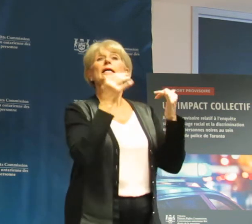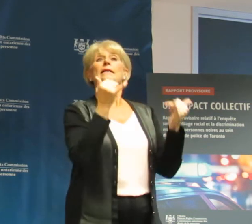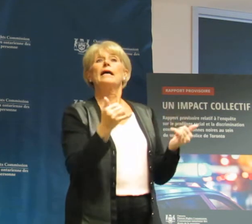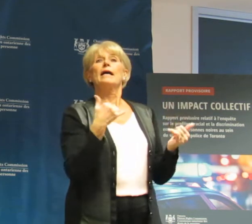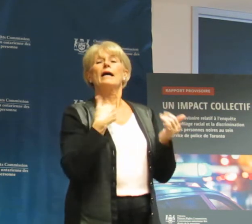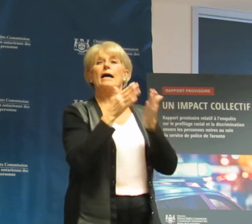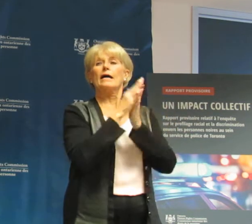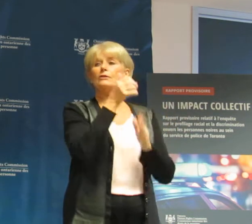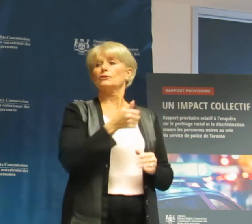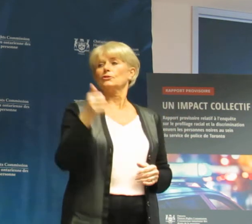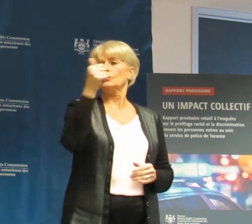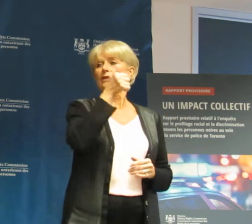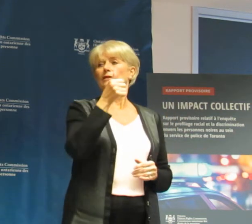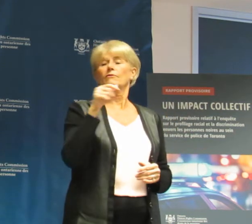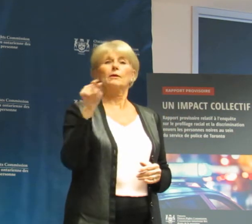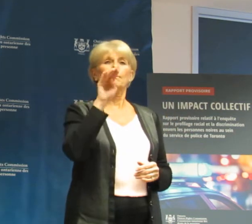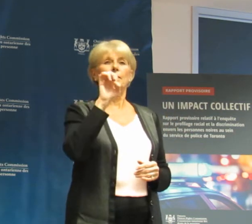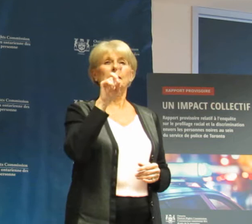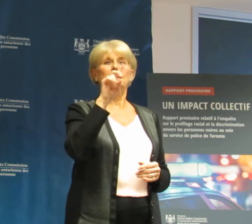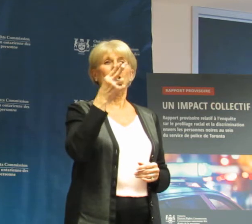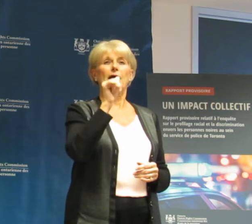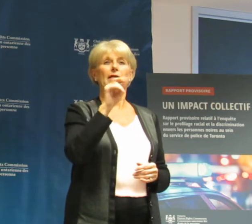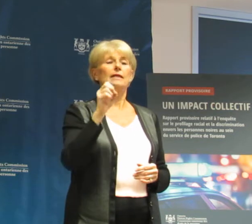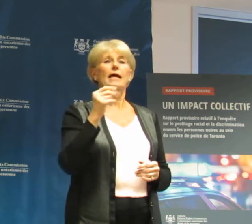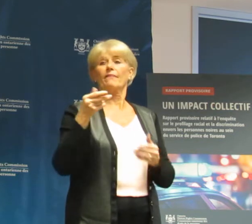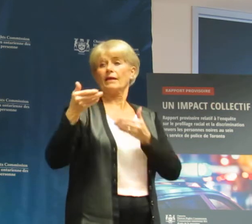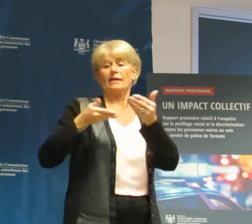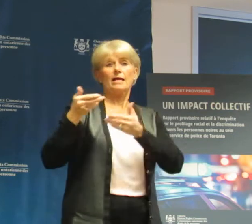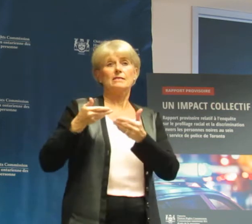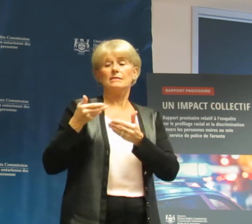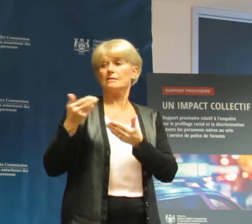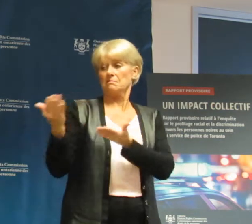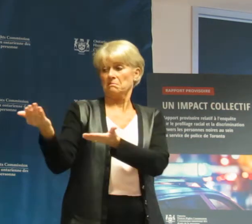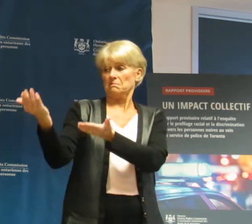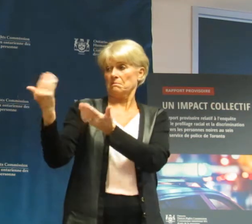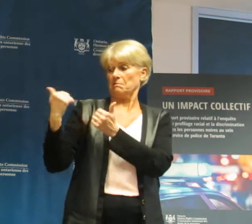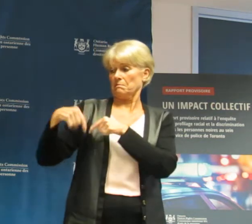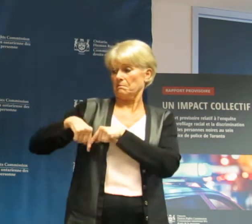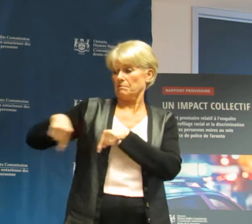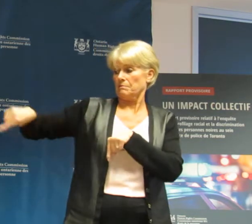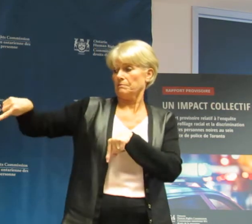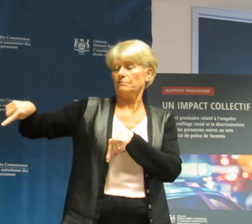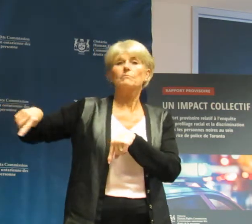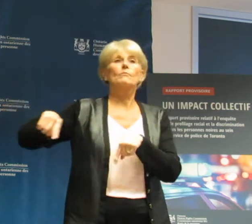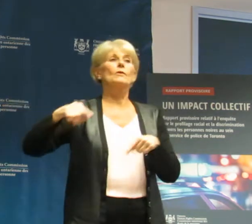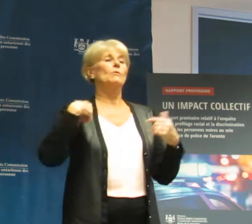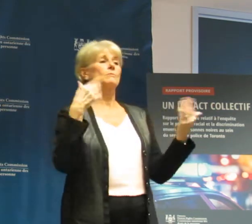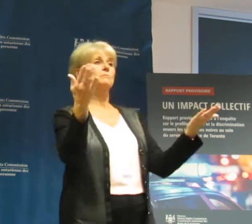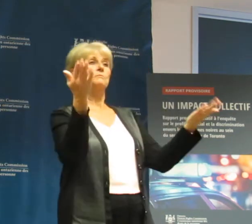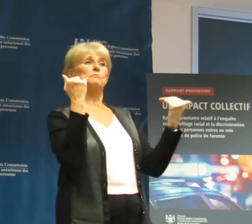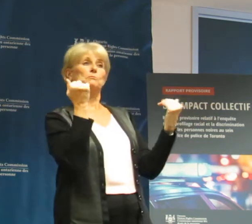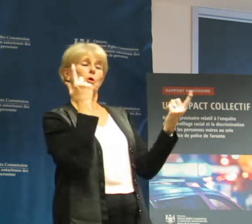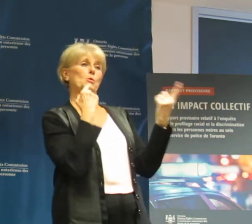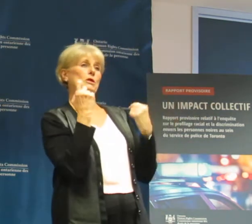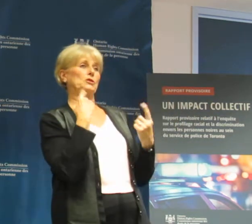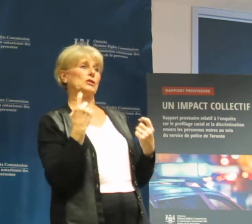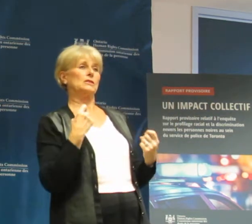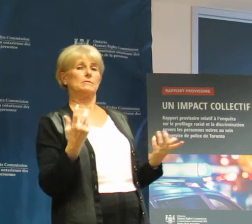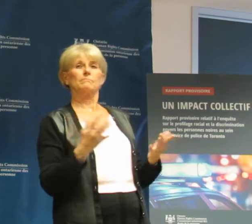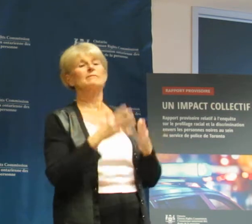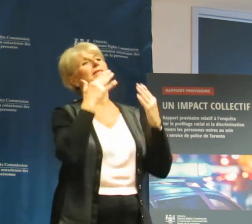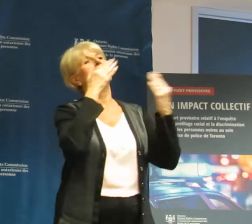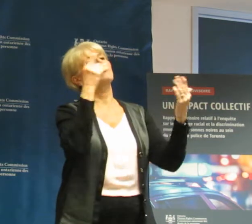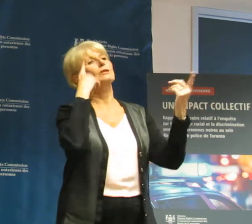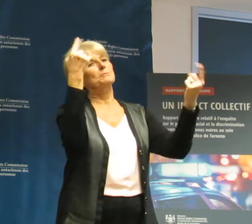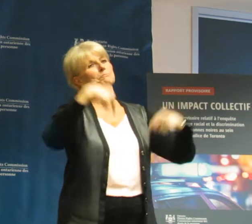ask Chief Commissioner Mandani and our guests to come to the front, and we'll open it up for some media questions. Thank